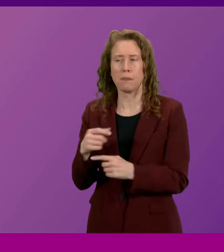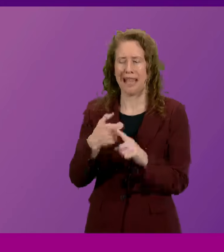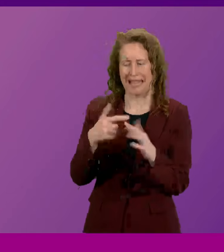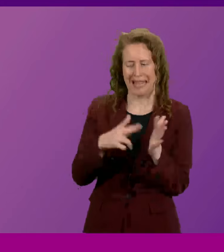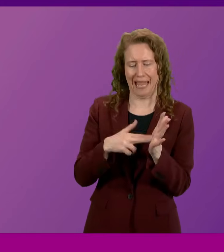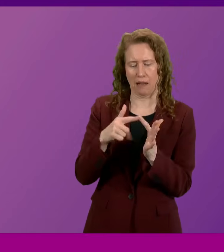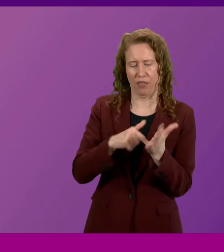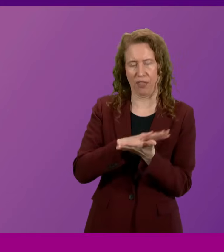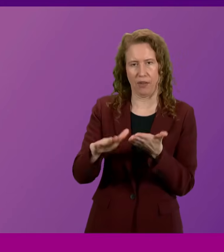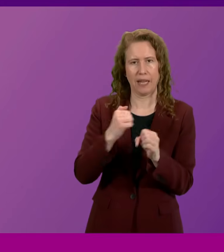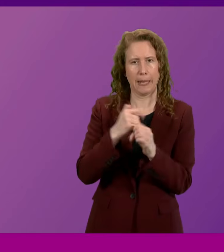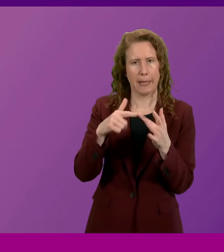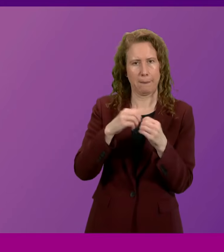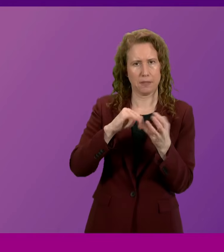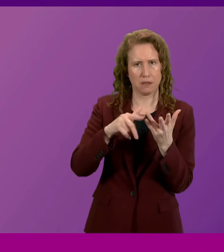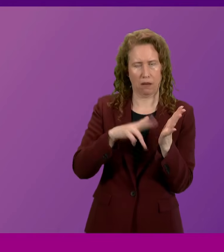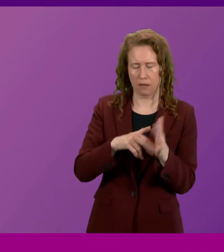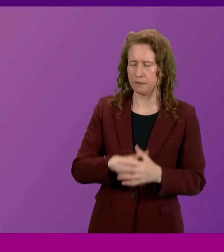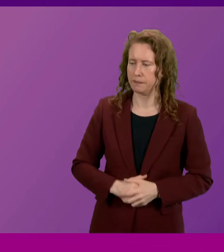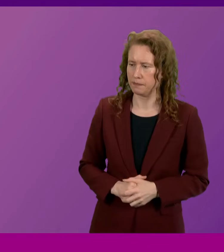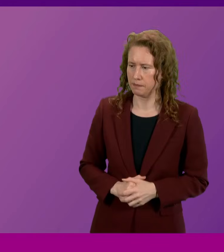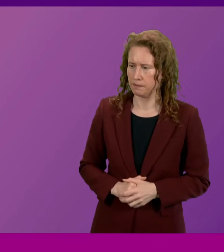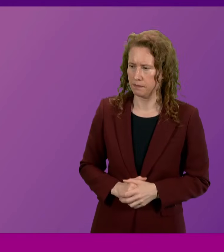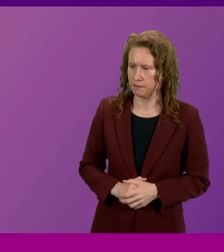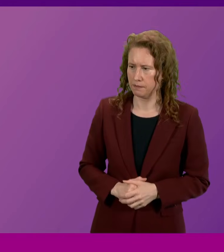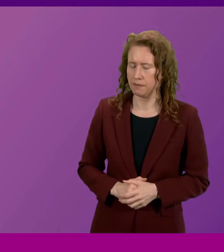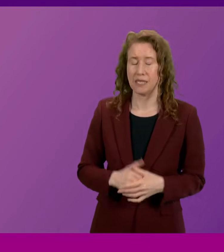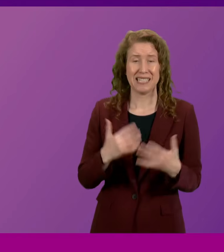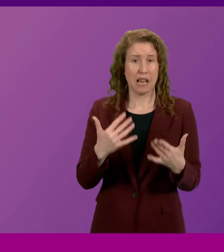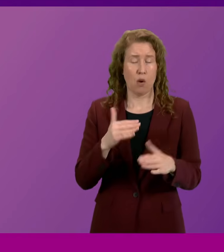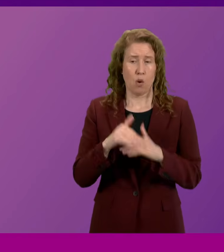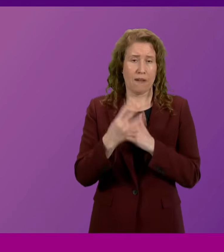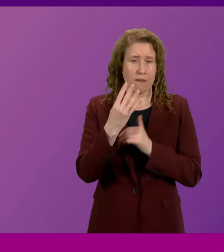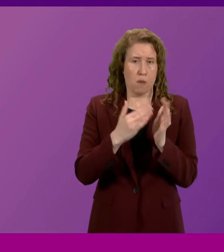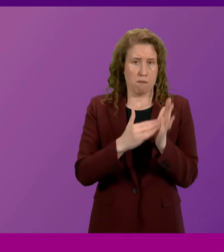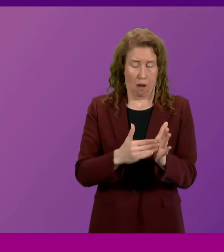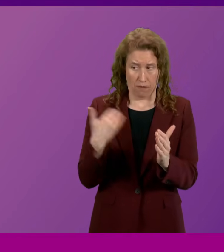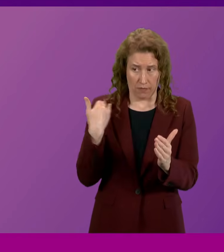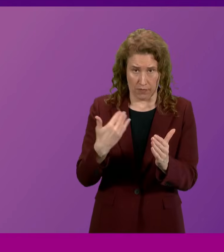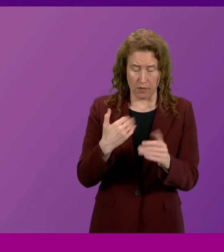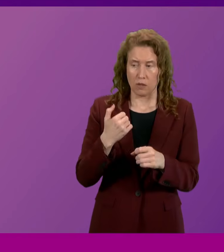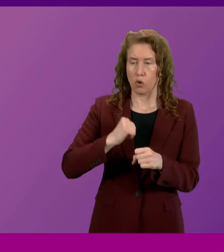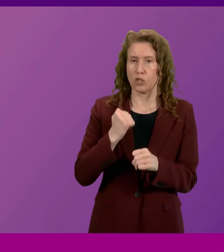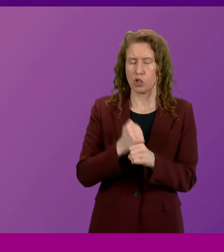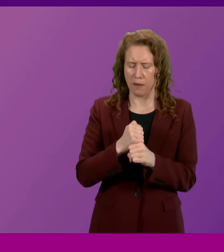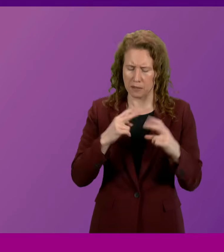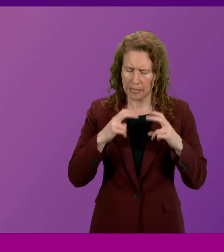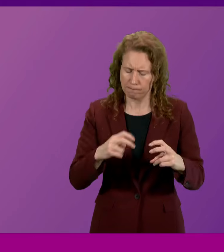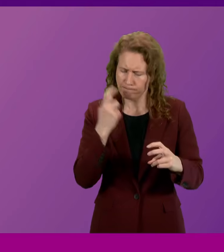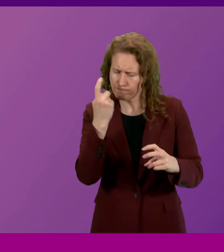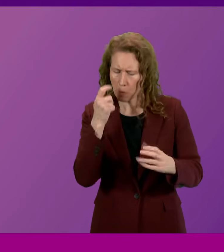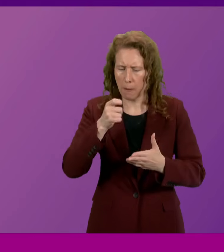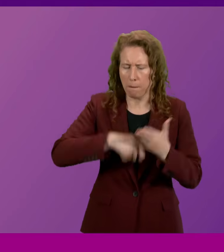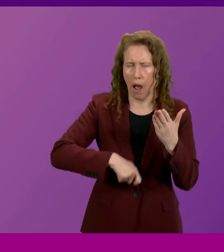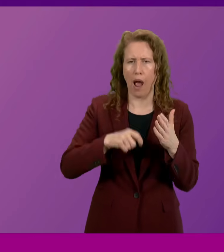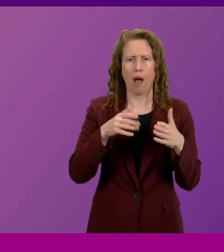Gibson. Thank you, Presiding Officer. It's now been more than 4 months since the Scottish Government committed to exploring the purchase of Ardrossan Harbour